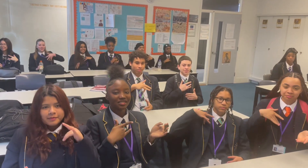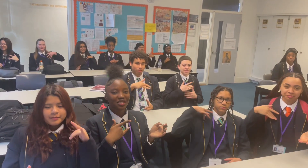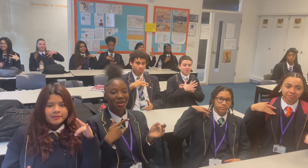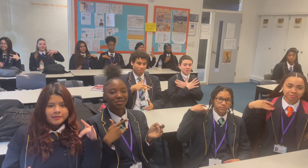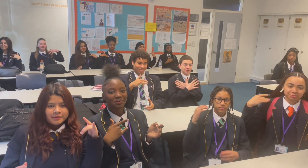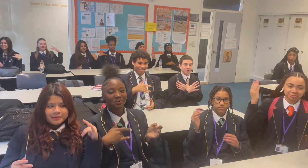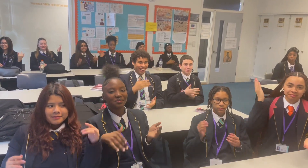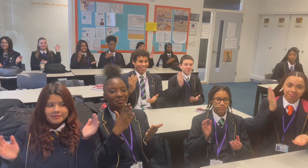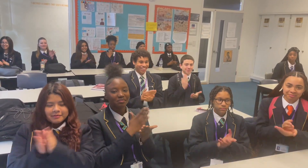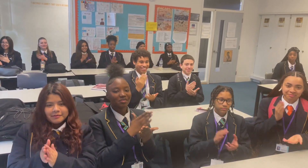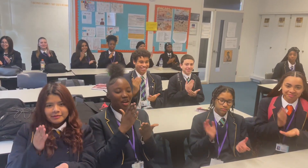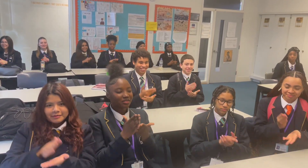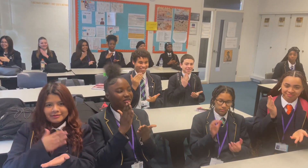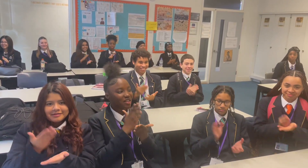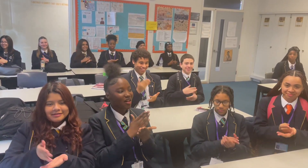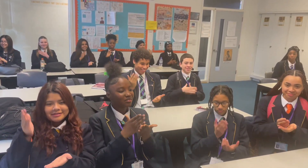feel like happiness is the truth.